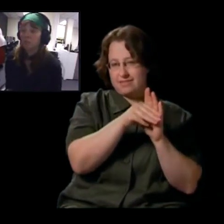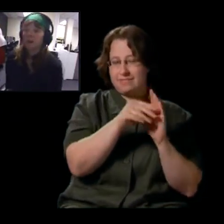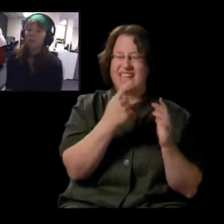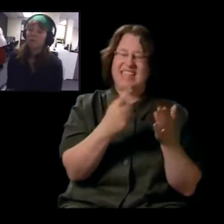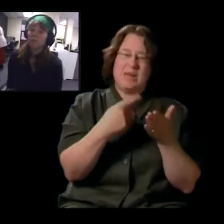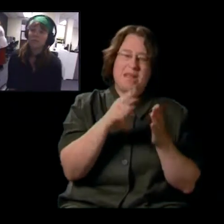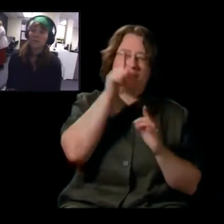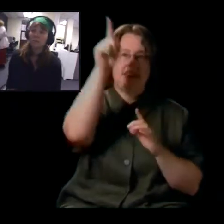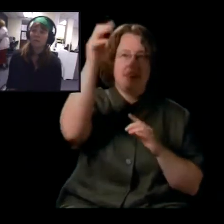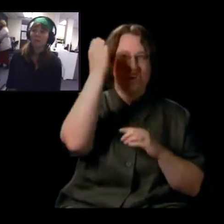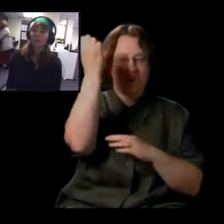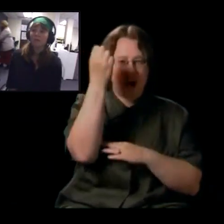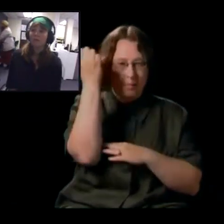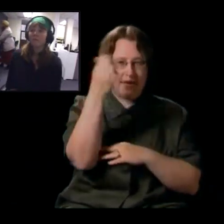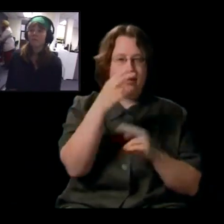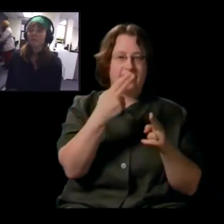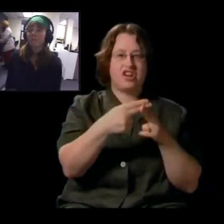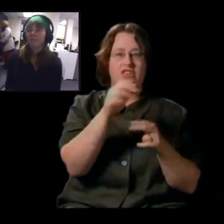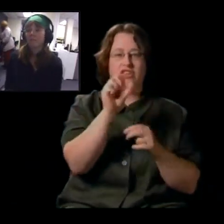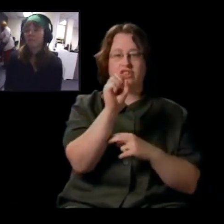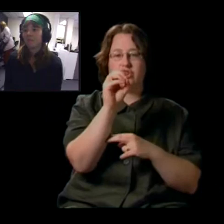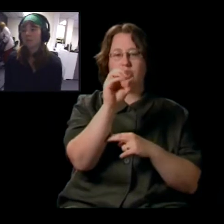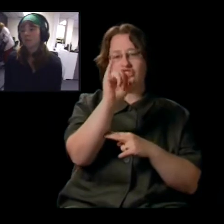interaction model.